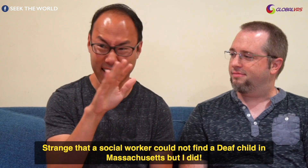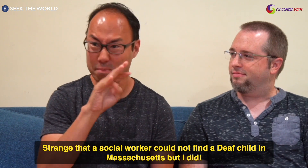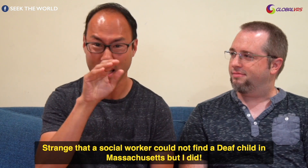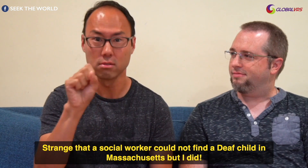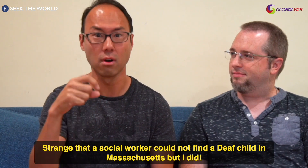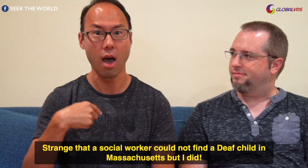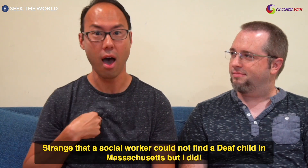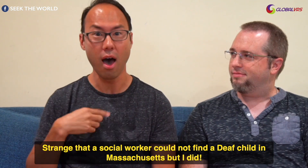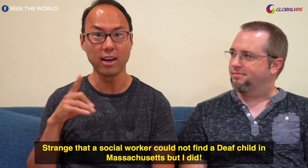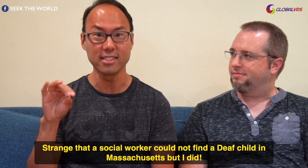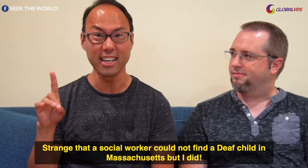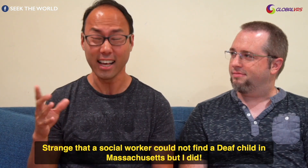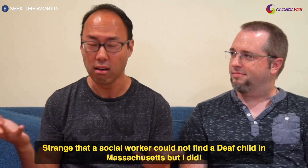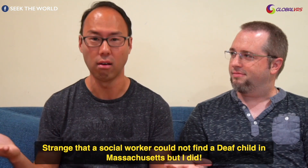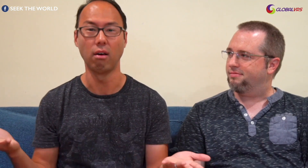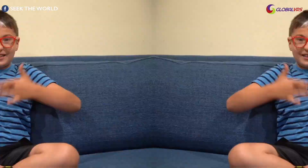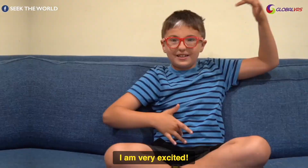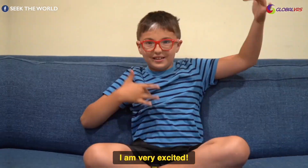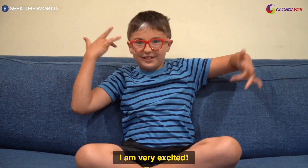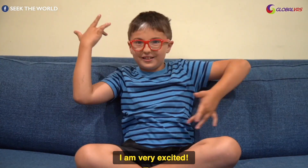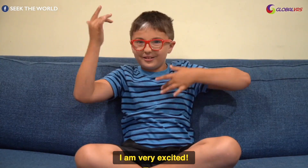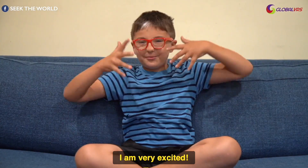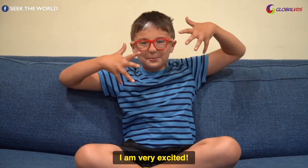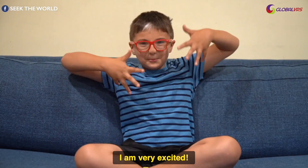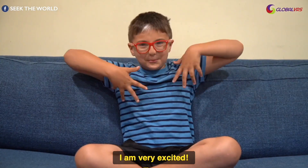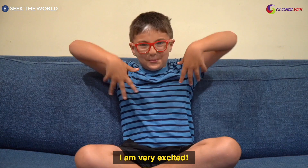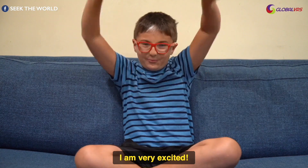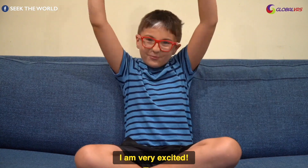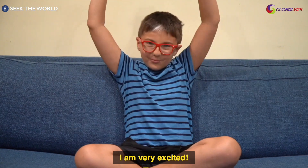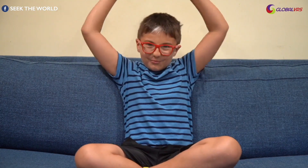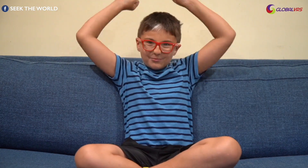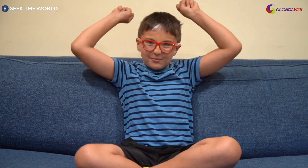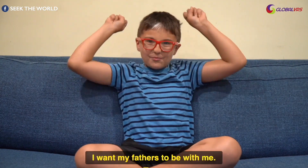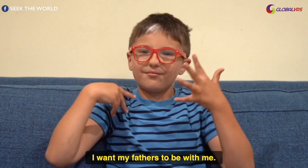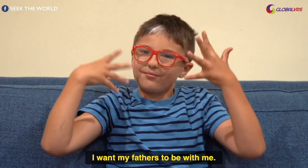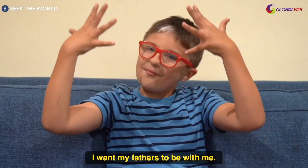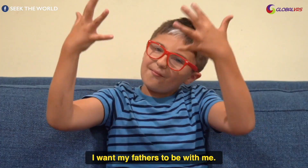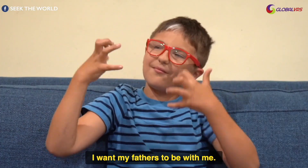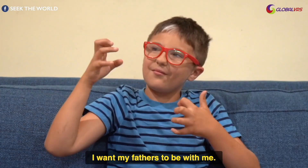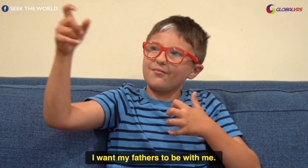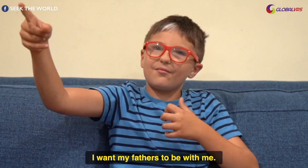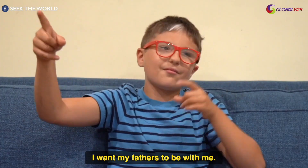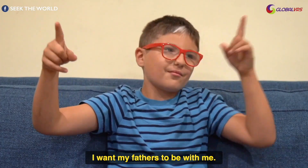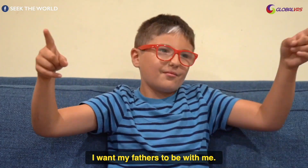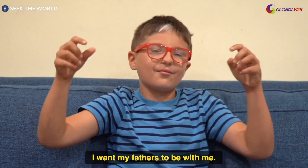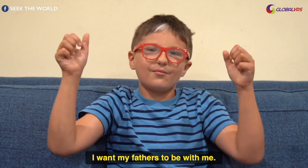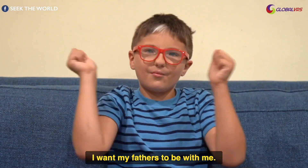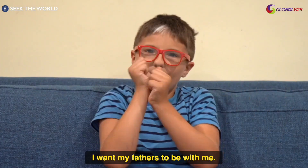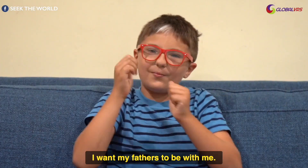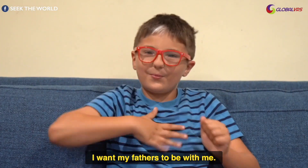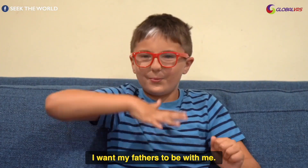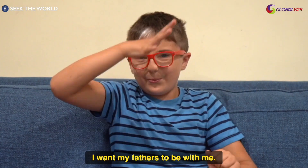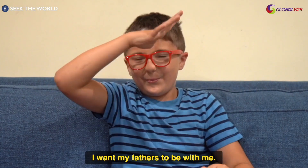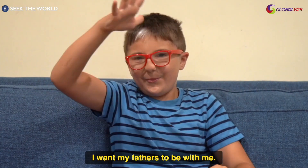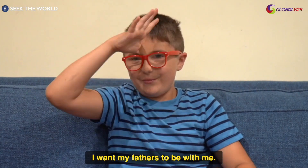social worker couldn't identify a deaf child in Massachusetts, but I did. I'm very excited to be adopted. I just want to be with both of my dads.